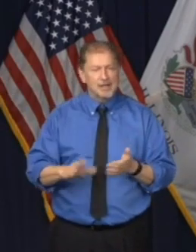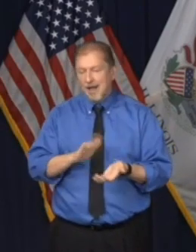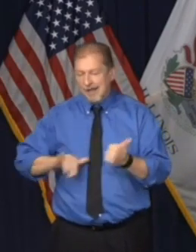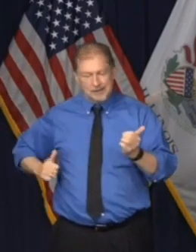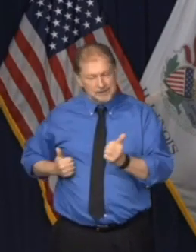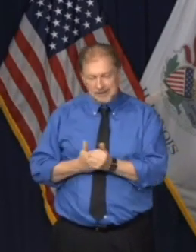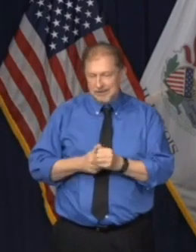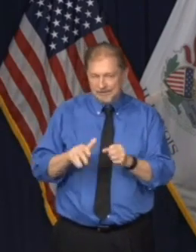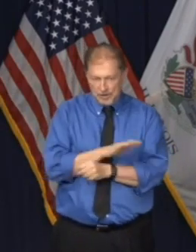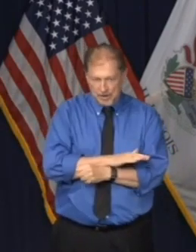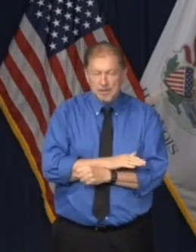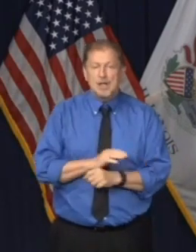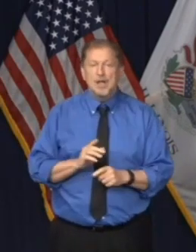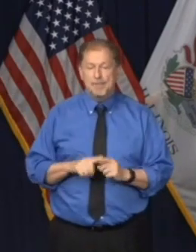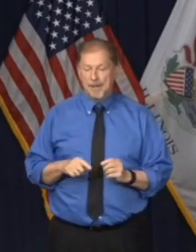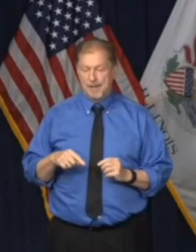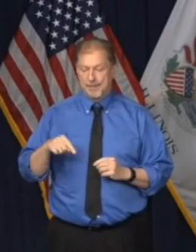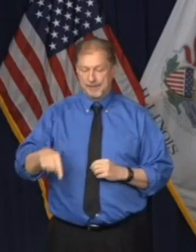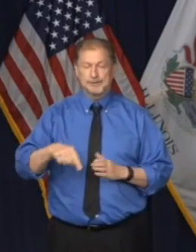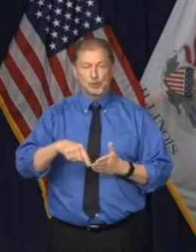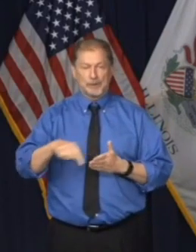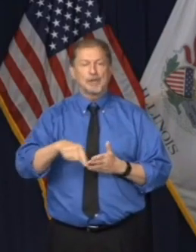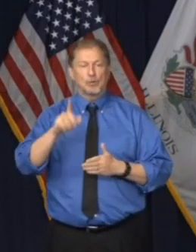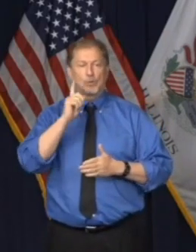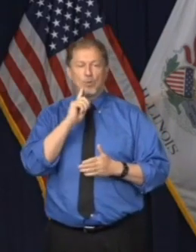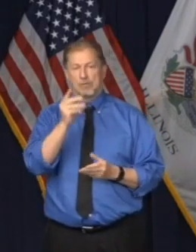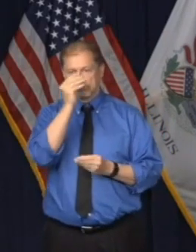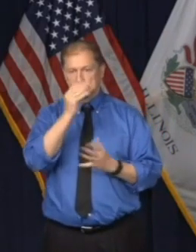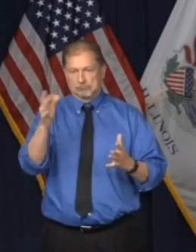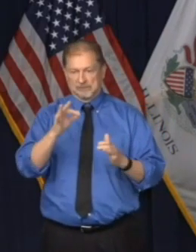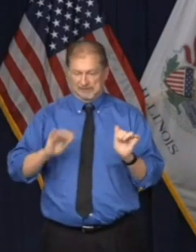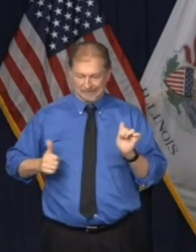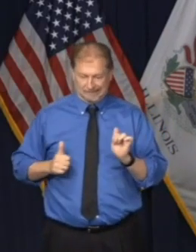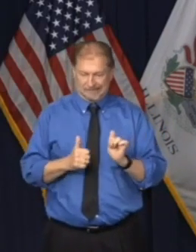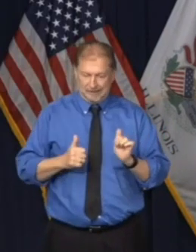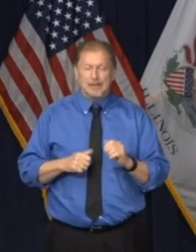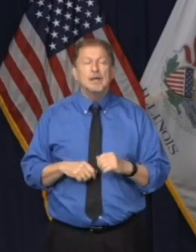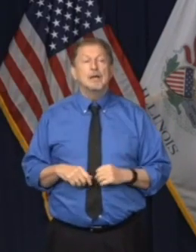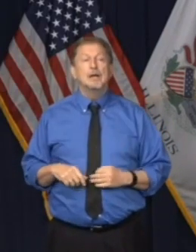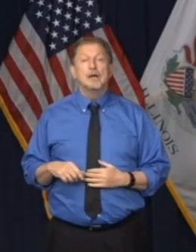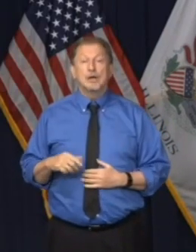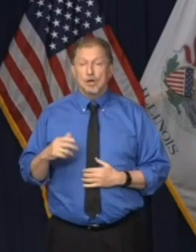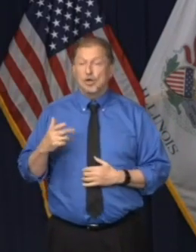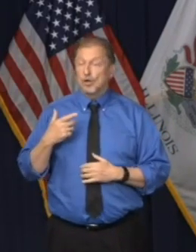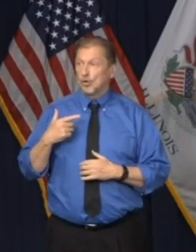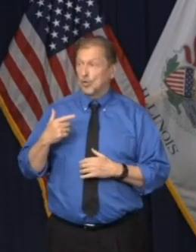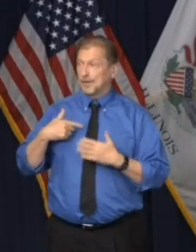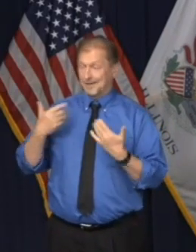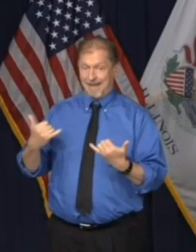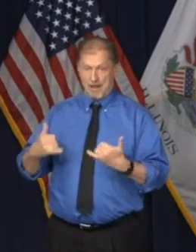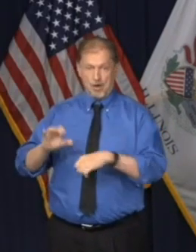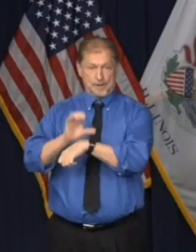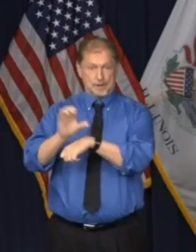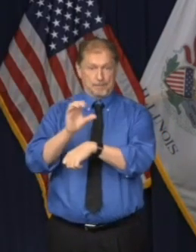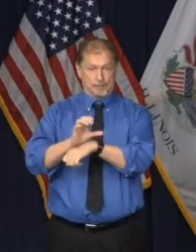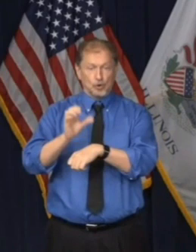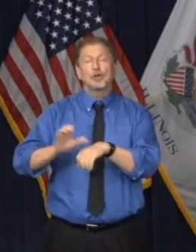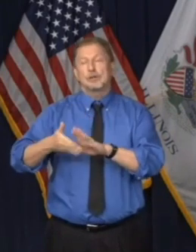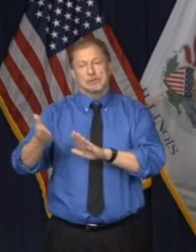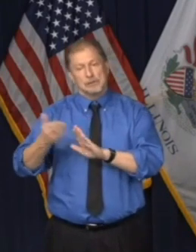a full accounting of where we are. But we've got the pace of processing